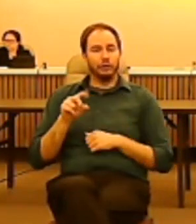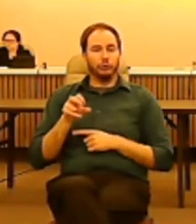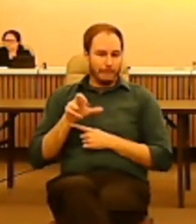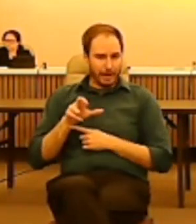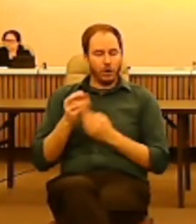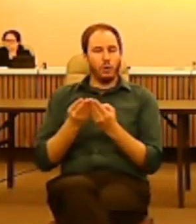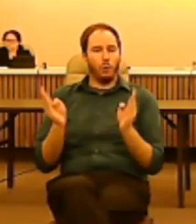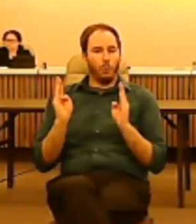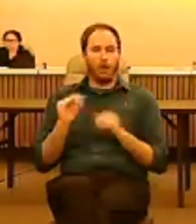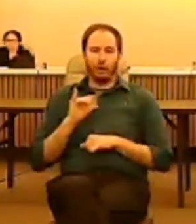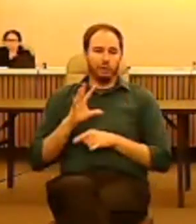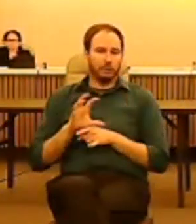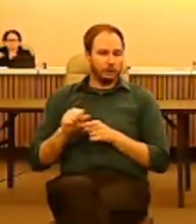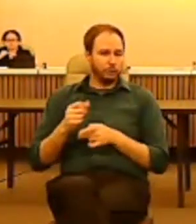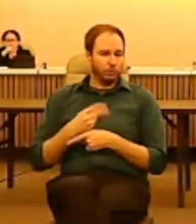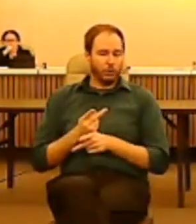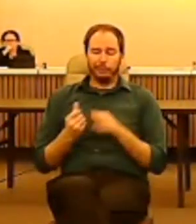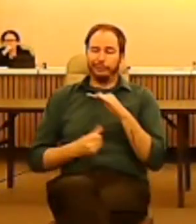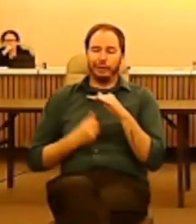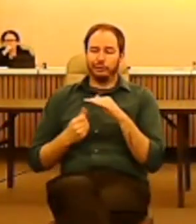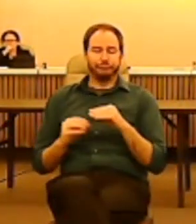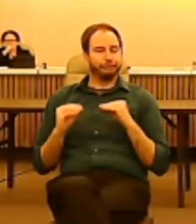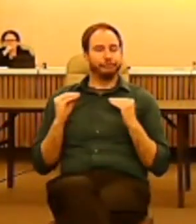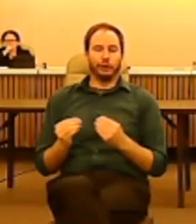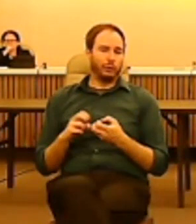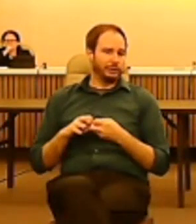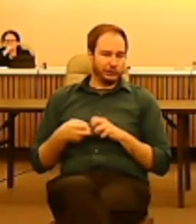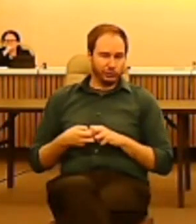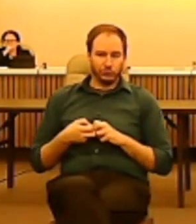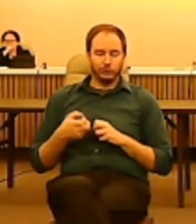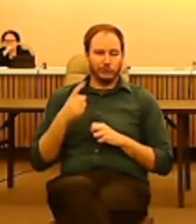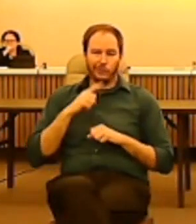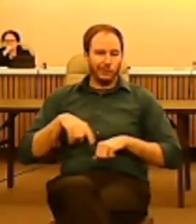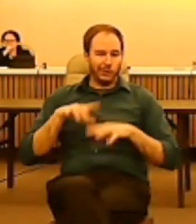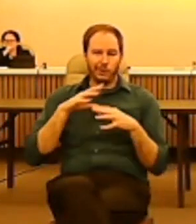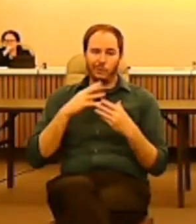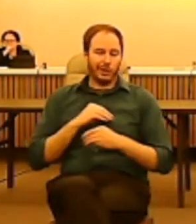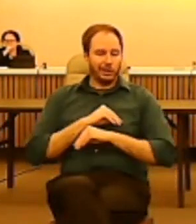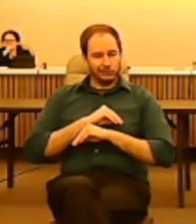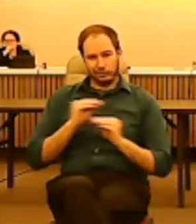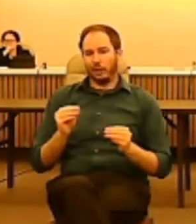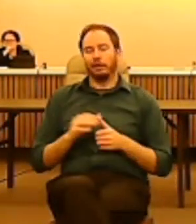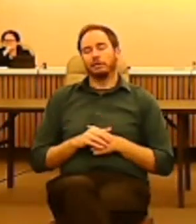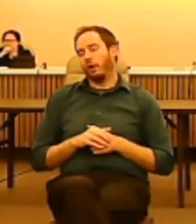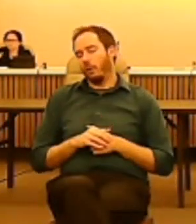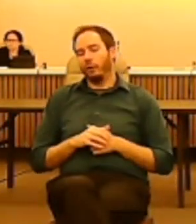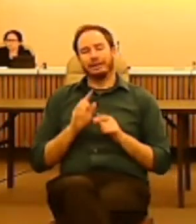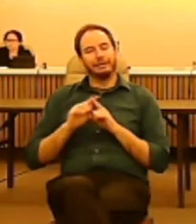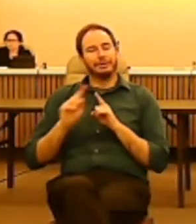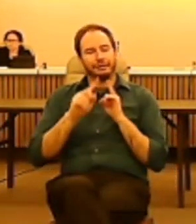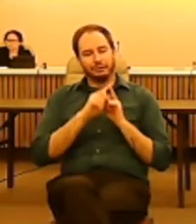great product. Our basement, we've had 0 issues in terms of wetness and, you know, so like I said, there's a lot